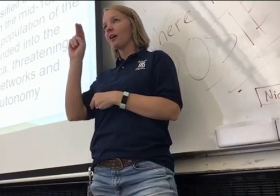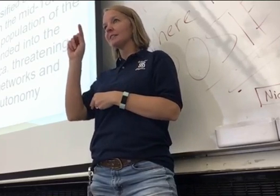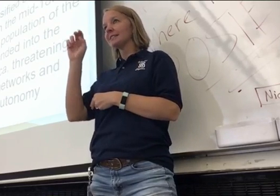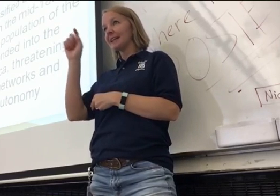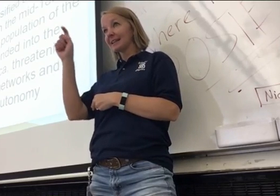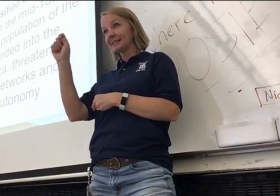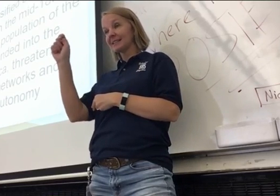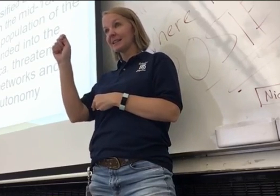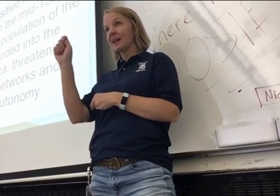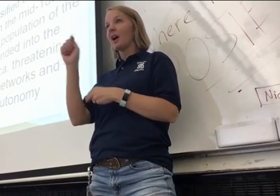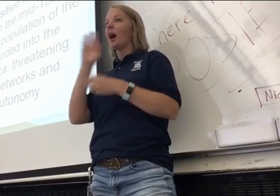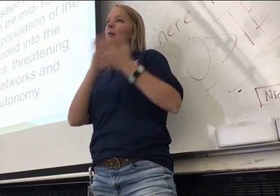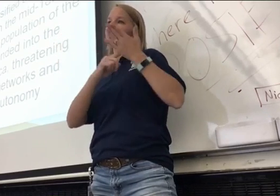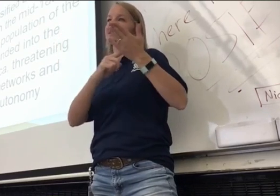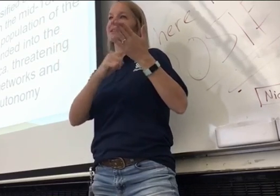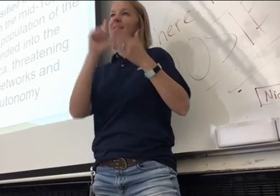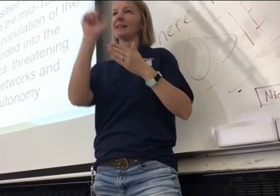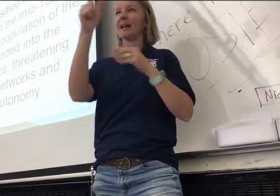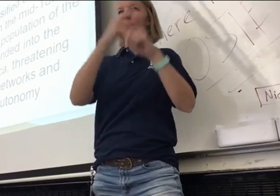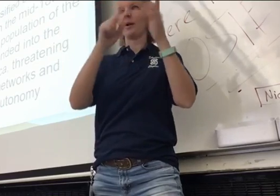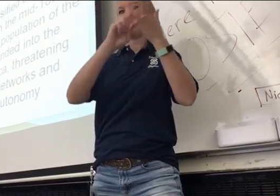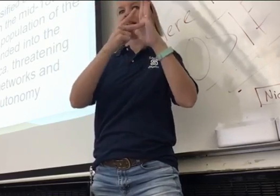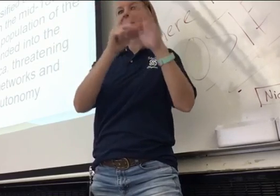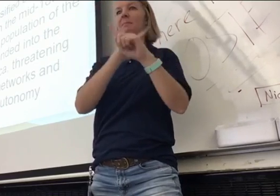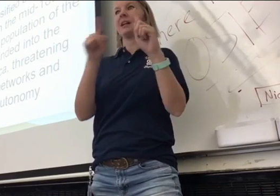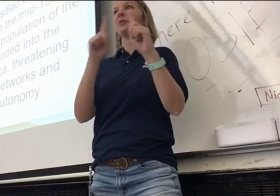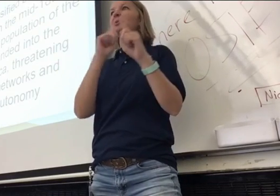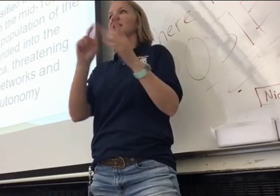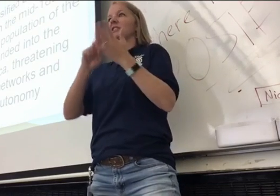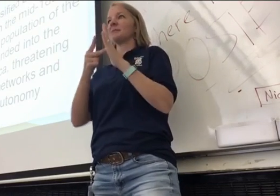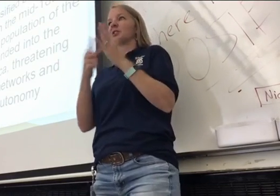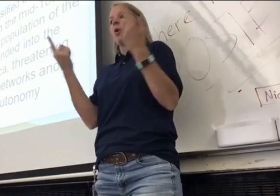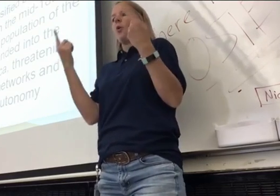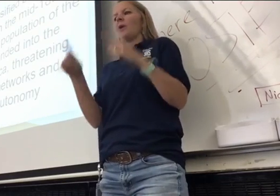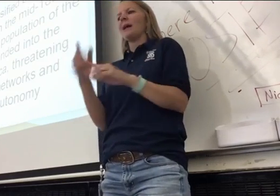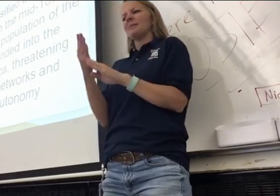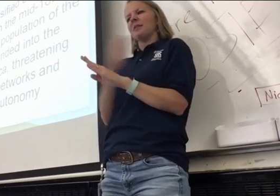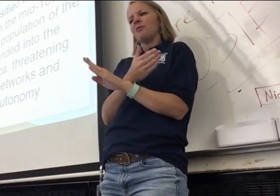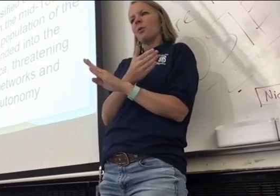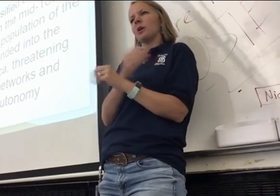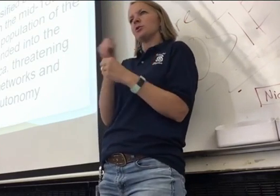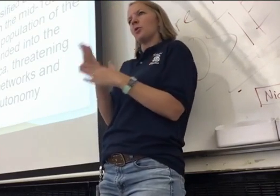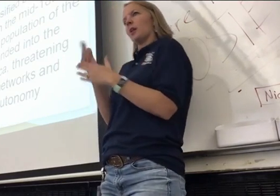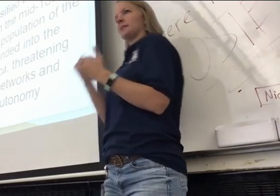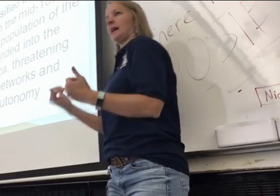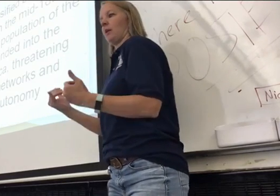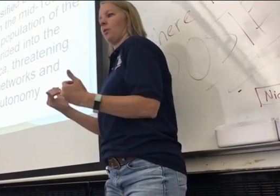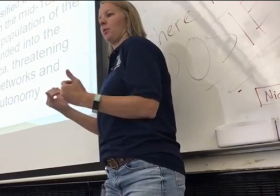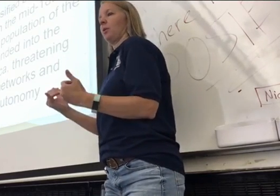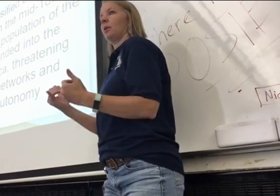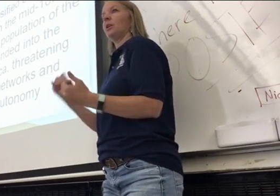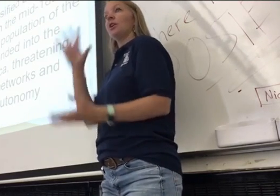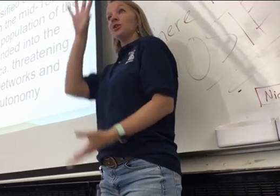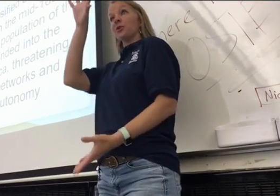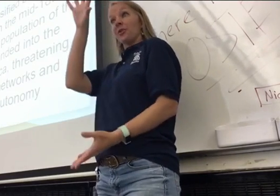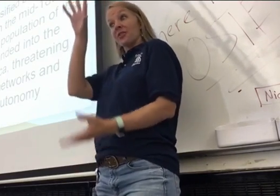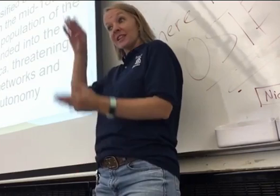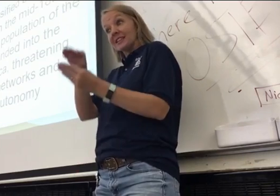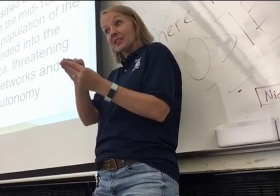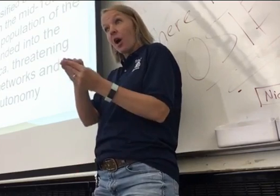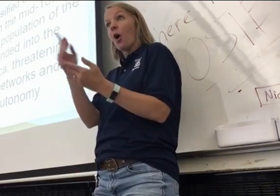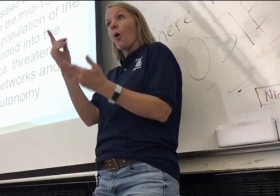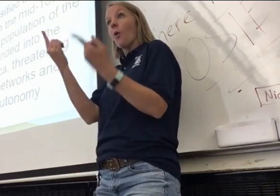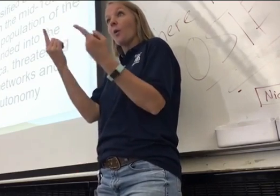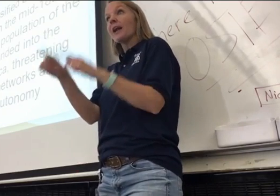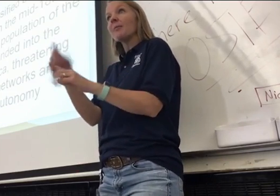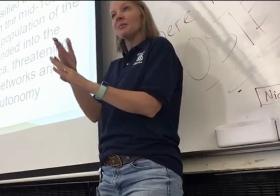and we'll go over what that is, but it's basically what happened before to cause our now. This is all your what happened before,